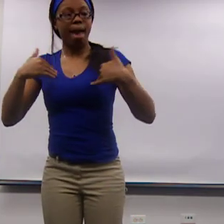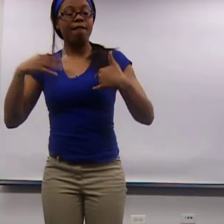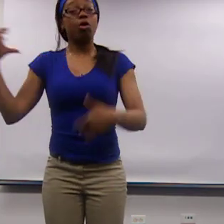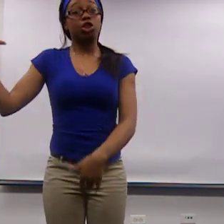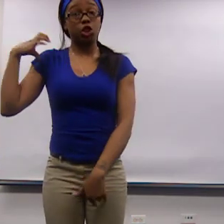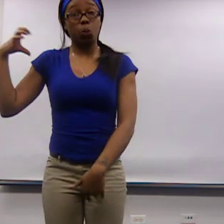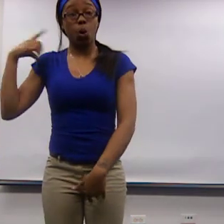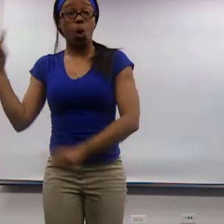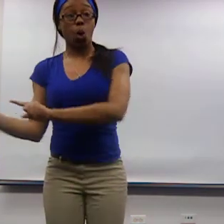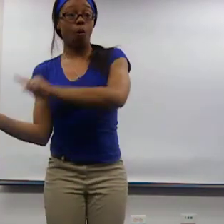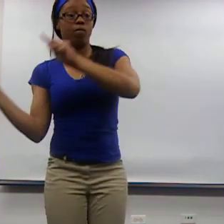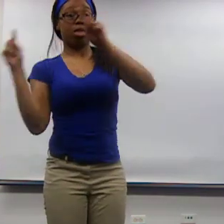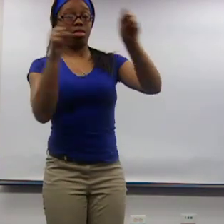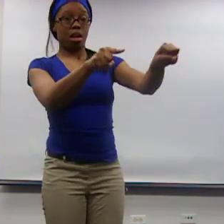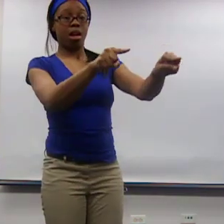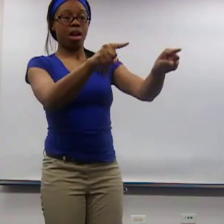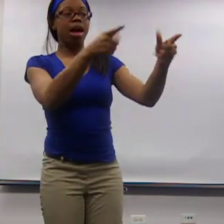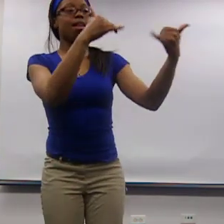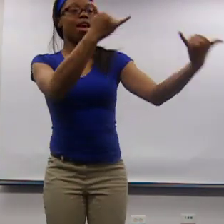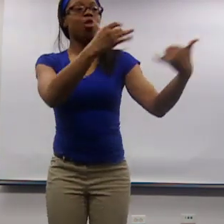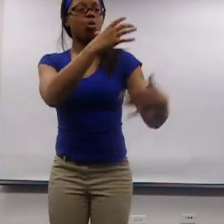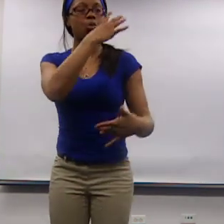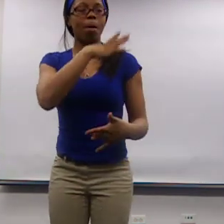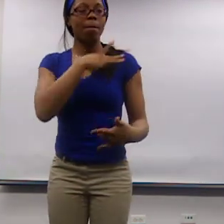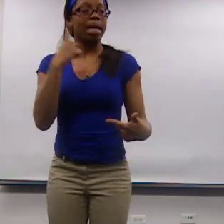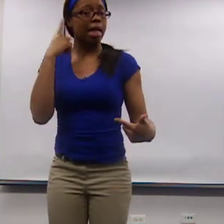police. The woman could hear them at the other end, and the woman was